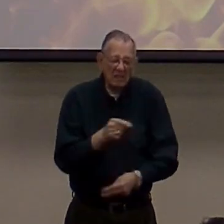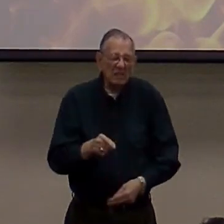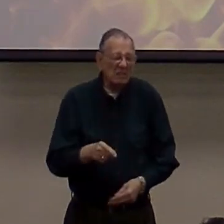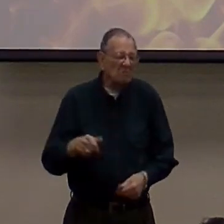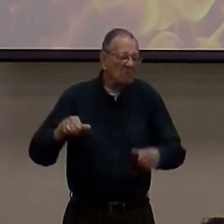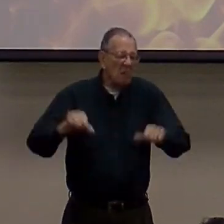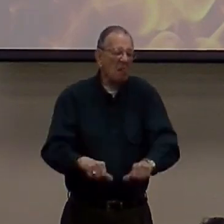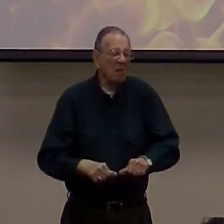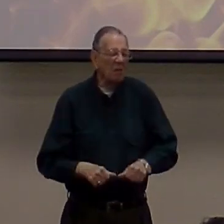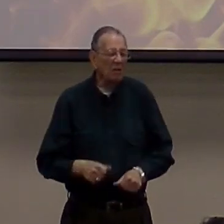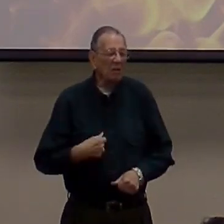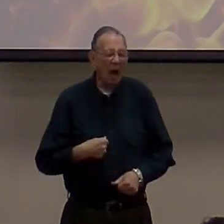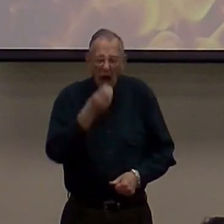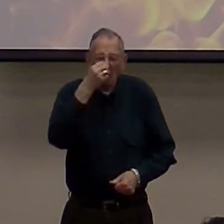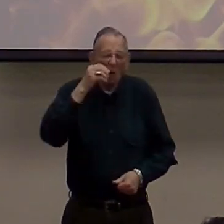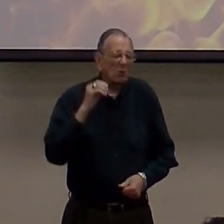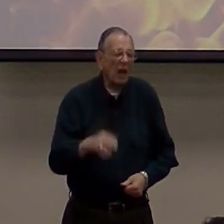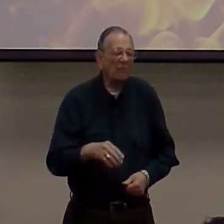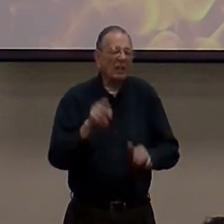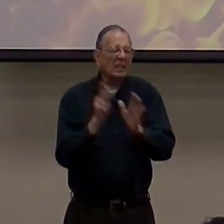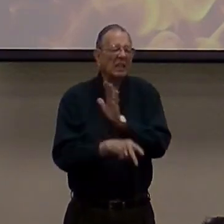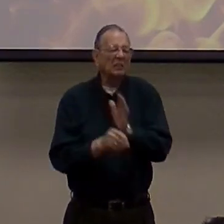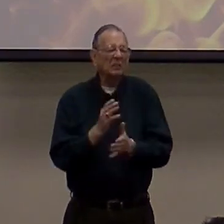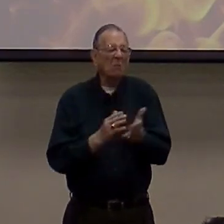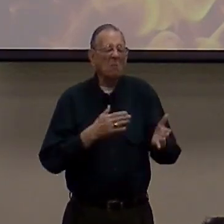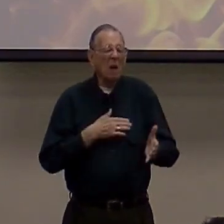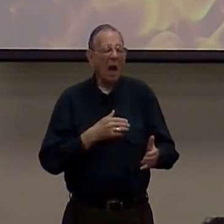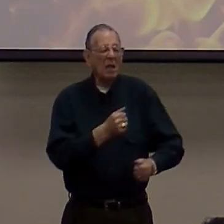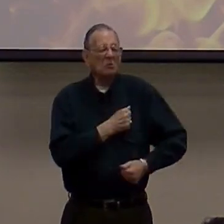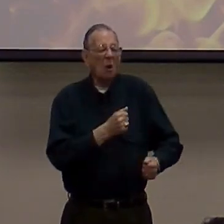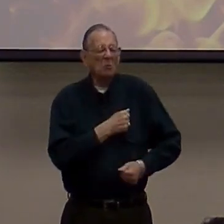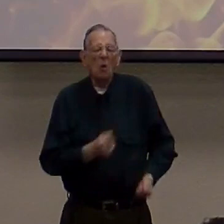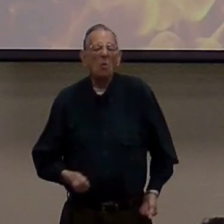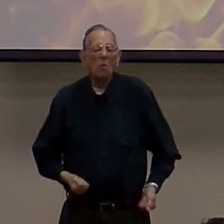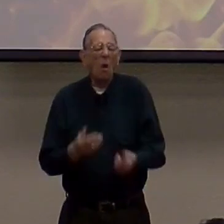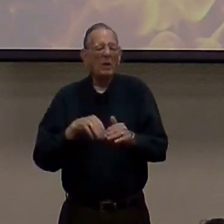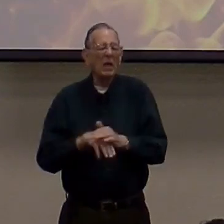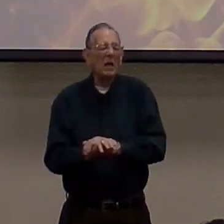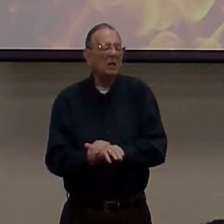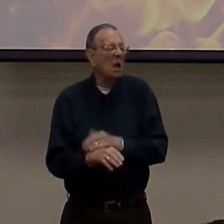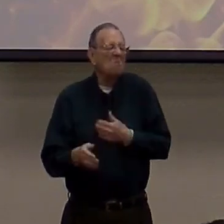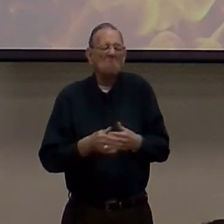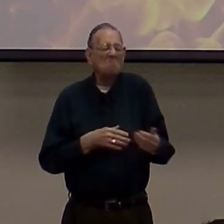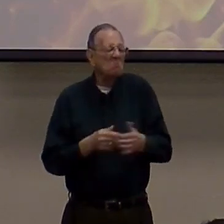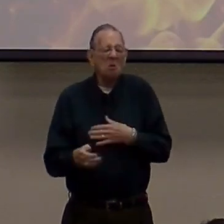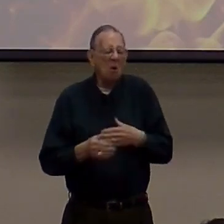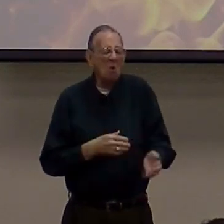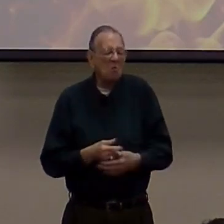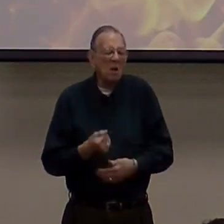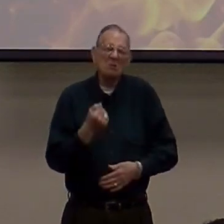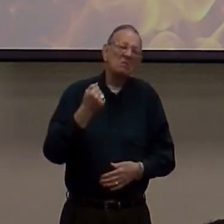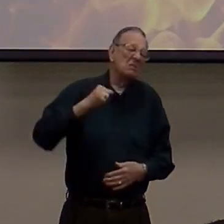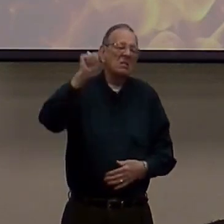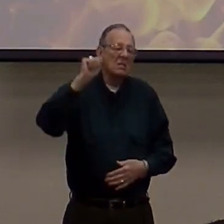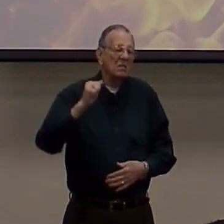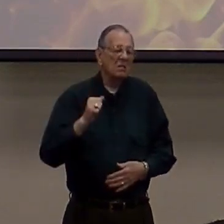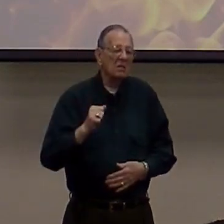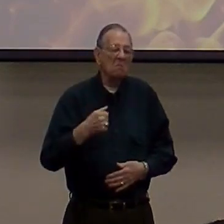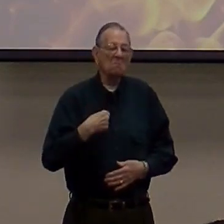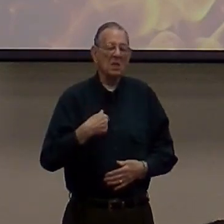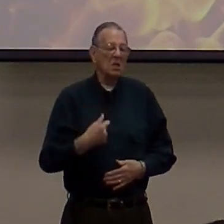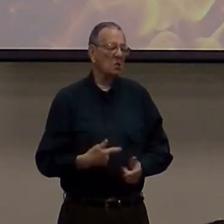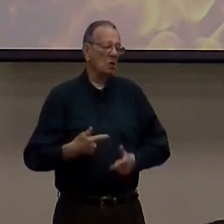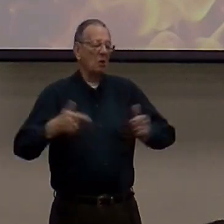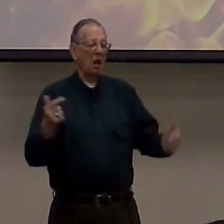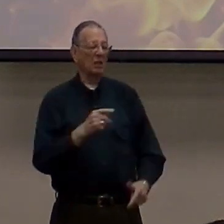bags. I don't even care if it kills some of my mightiest men who throw them in. No one defies the great